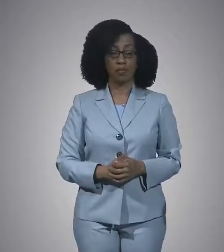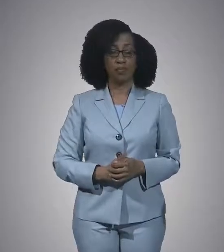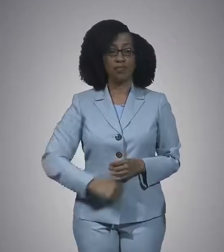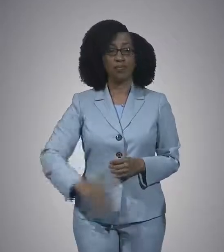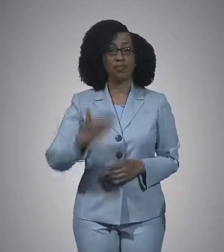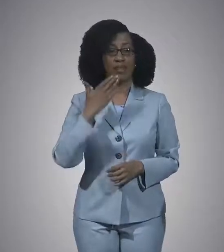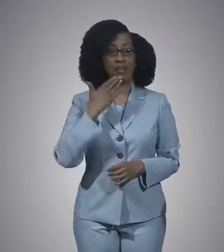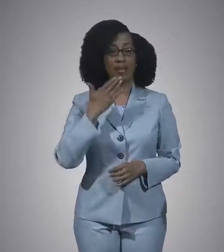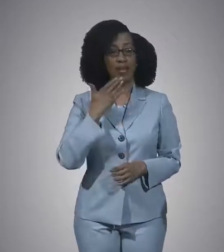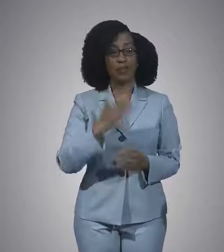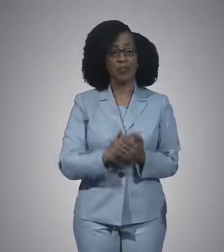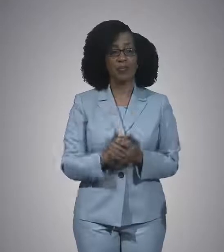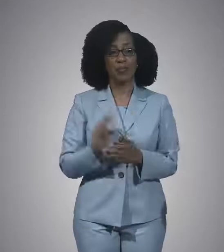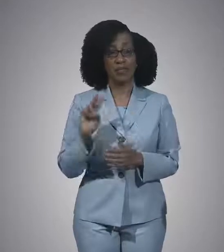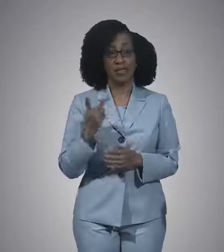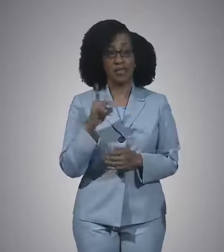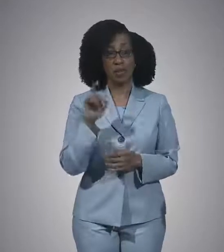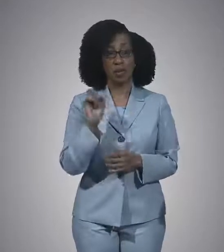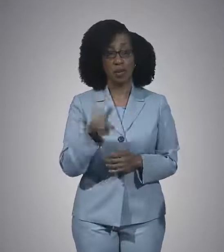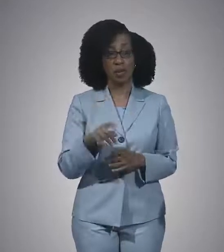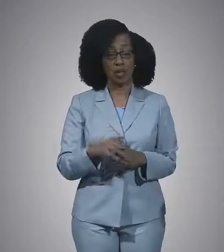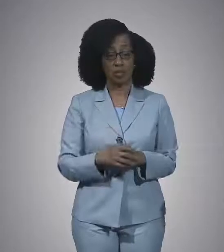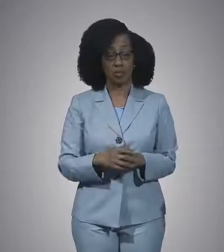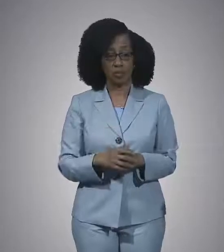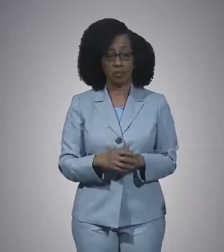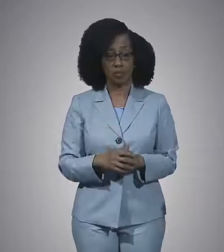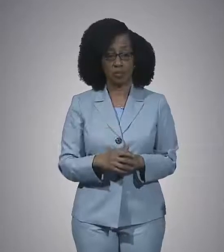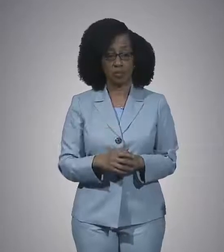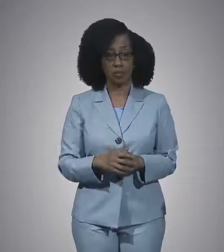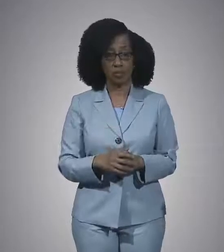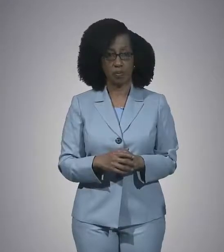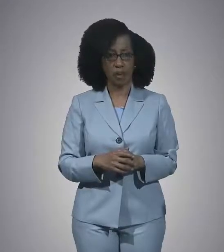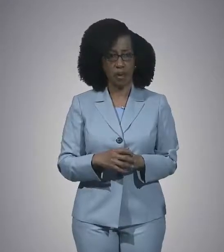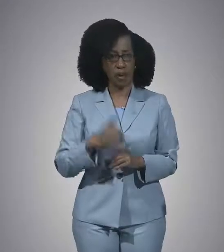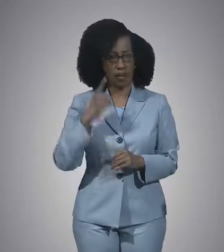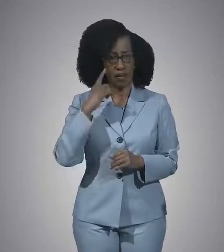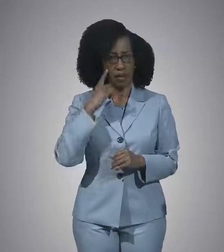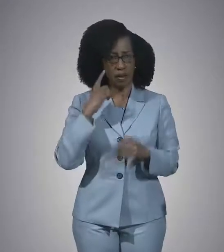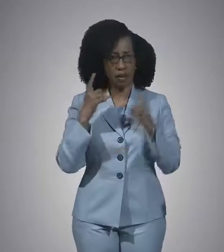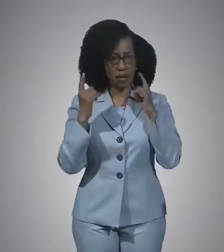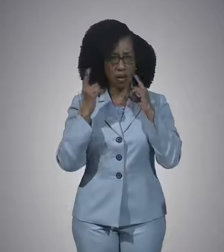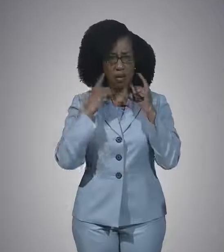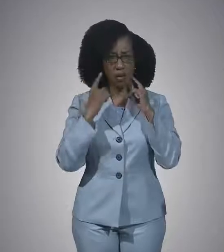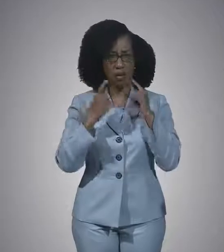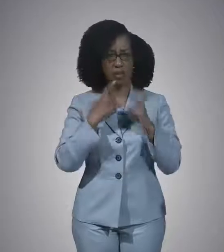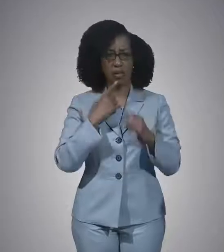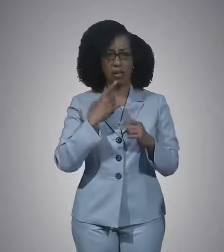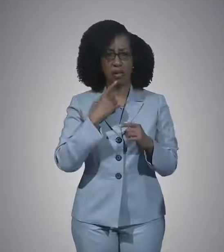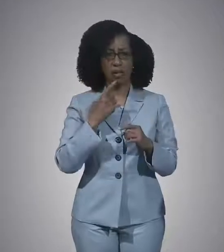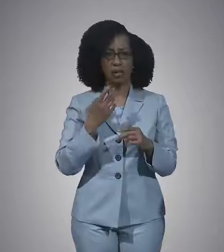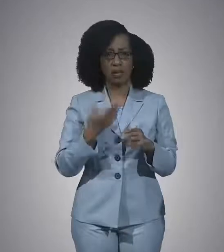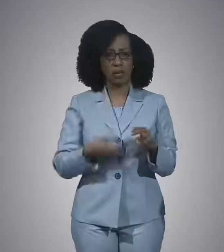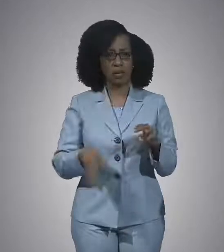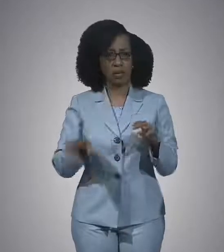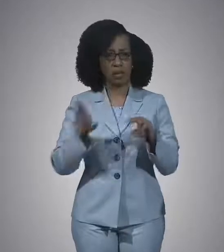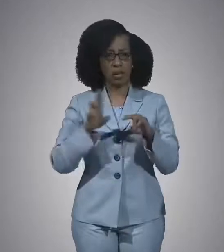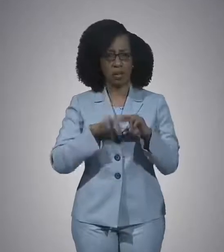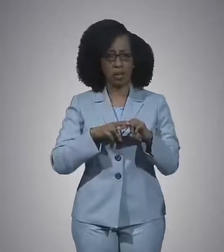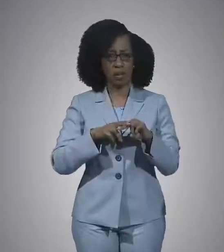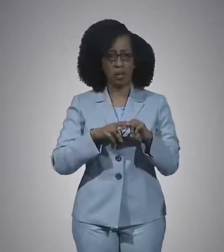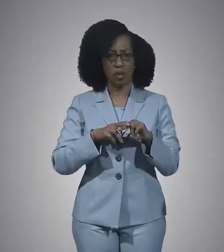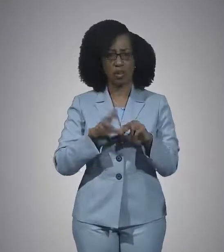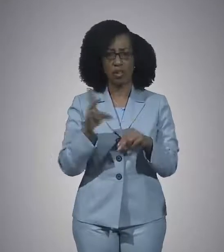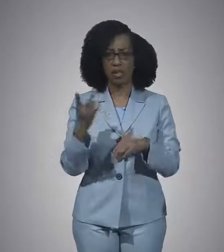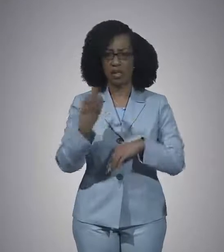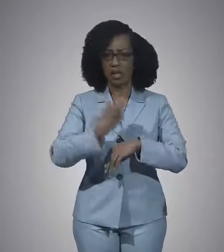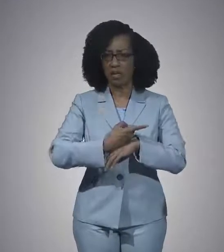Thank you. My follow-up is about vaccines. I think I heard you say that vaccine uptake is increasing, but I'm looking at the 7-day average right